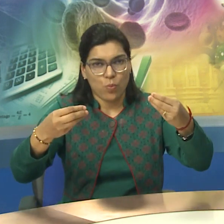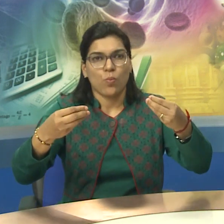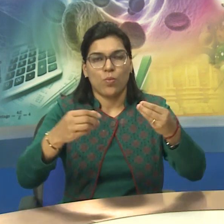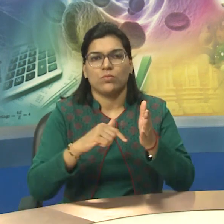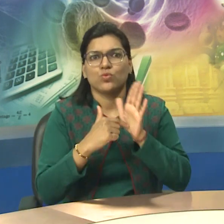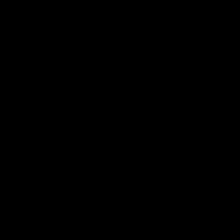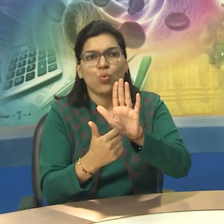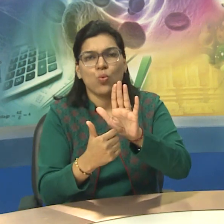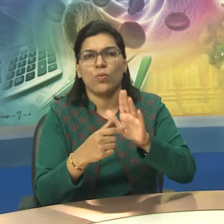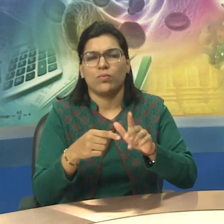inside.